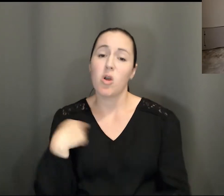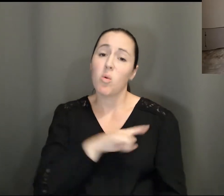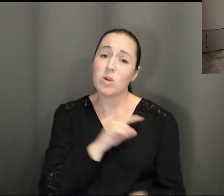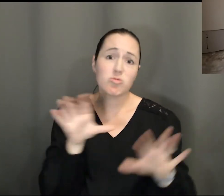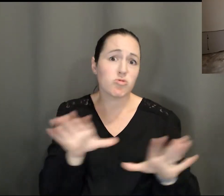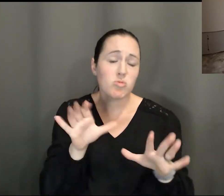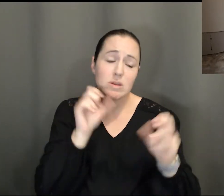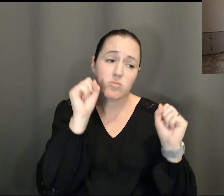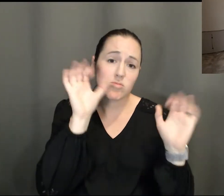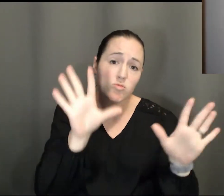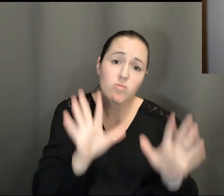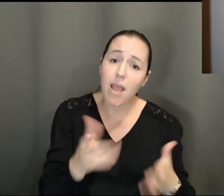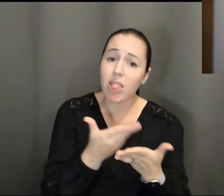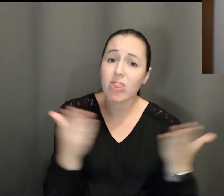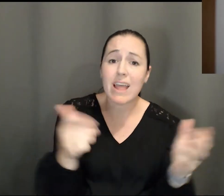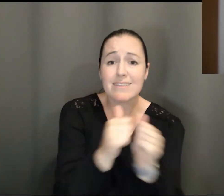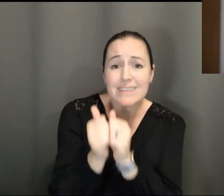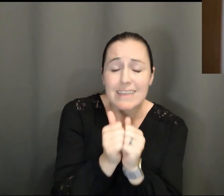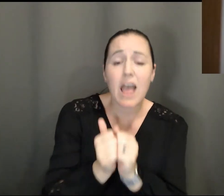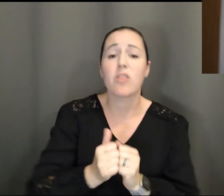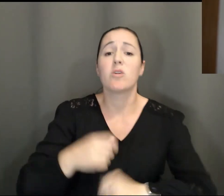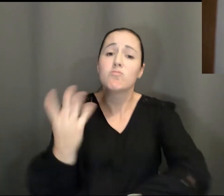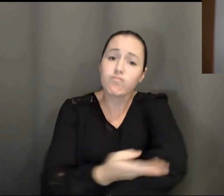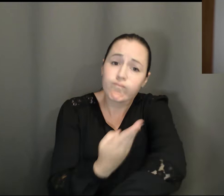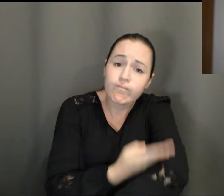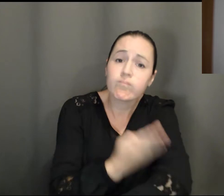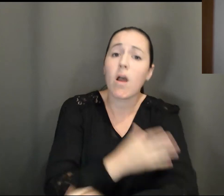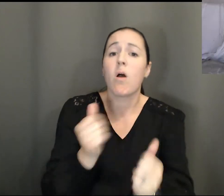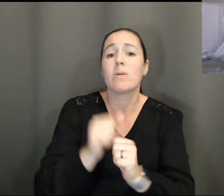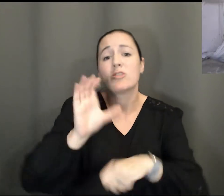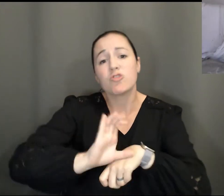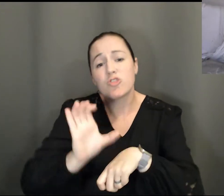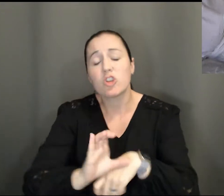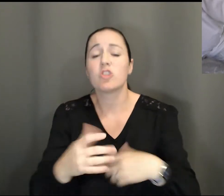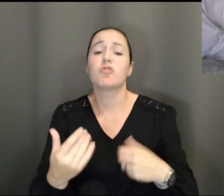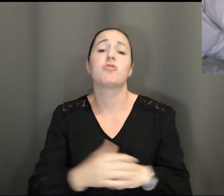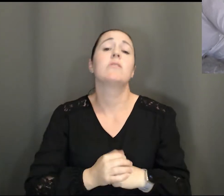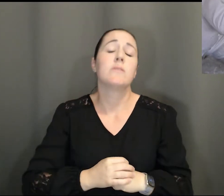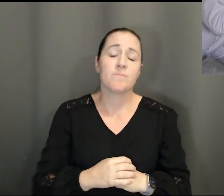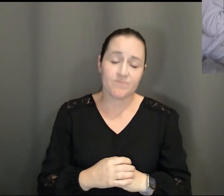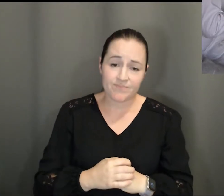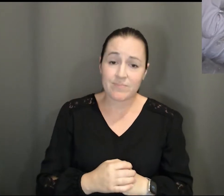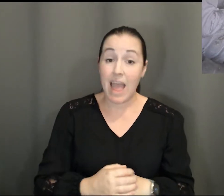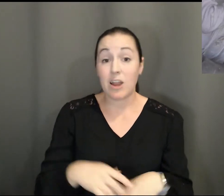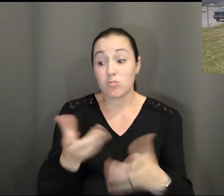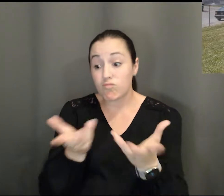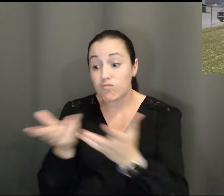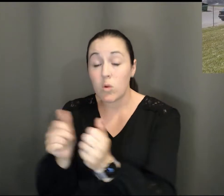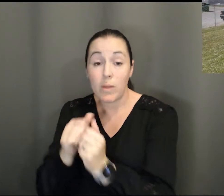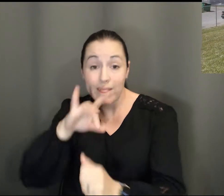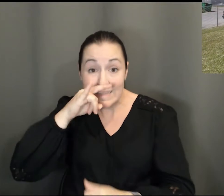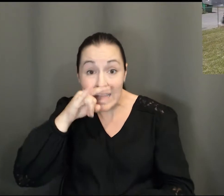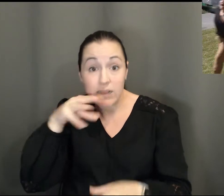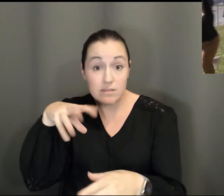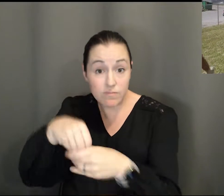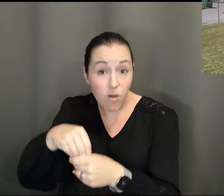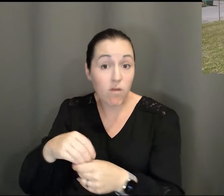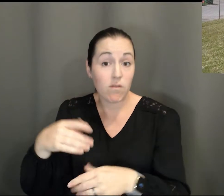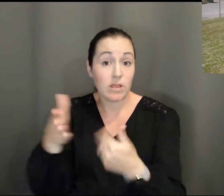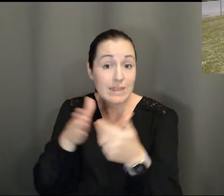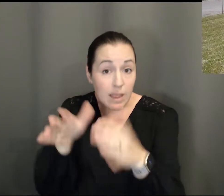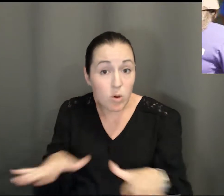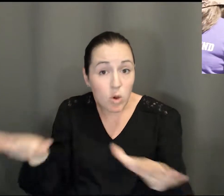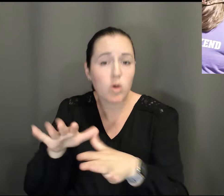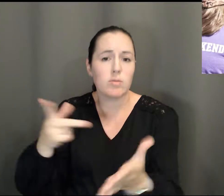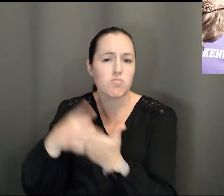together, doing some much-needed repair and remodel work on the church and parsonage, as well as working with kids in the neighborhood in some